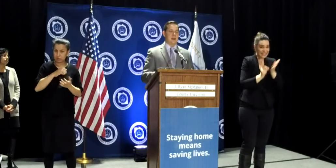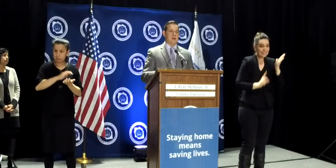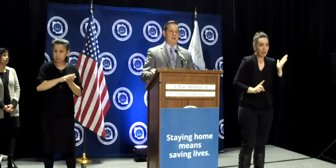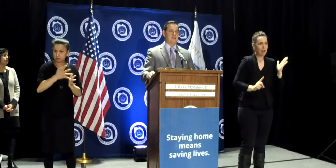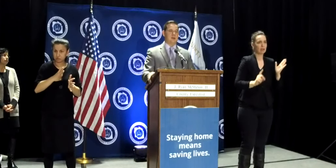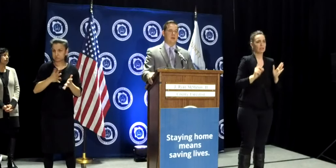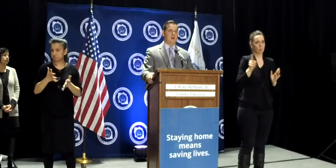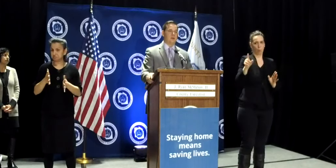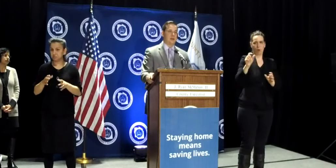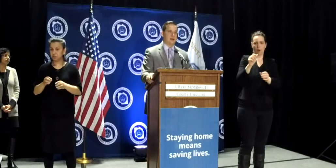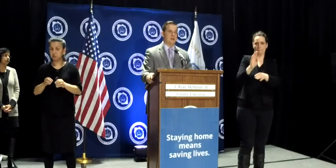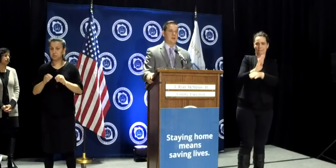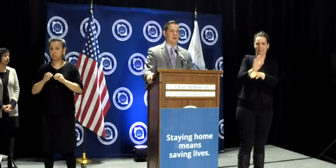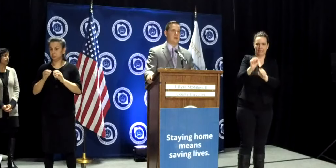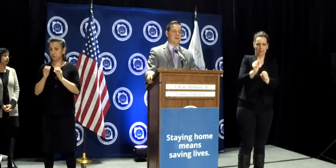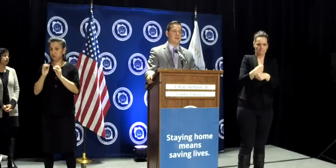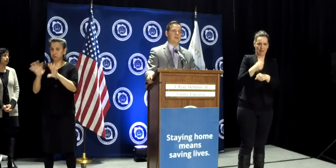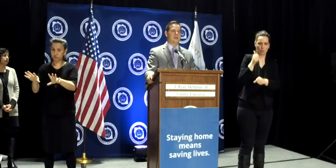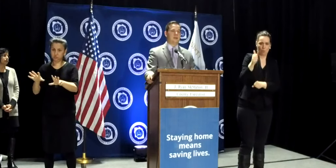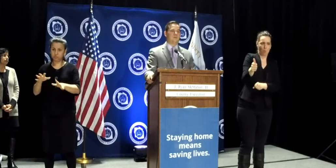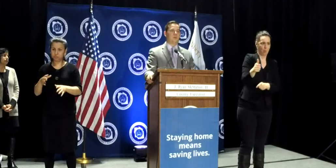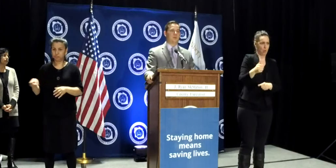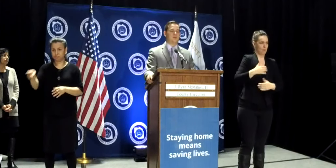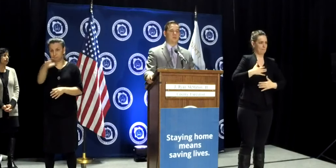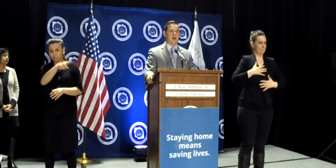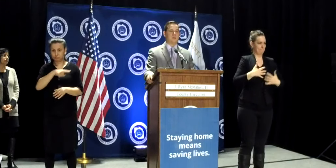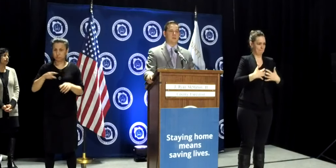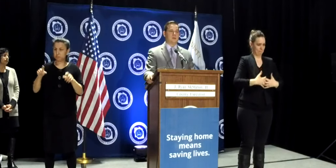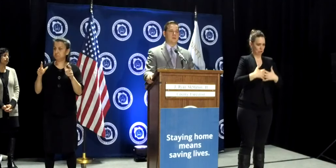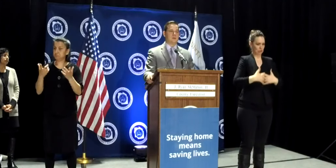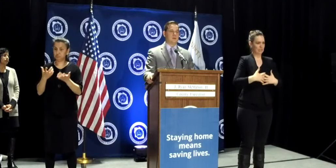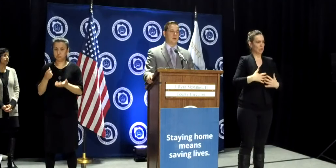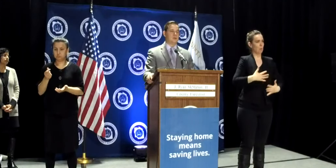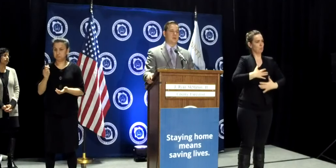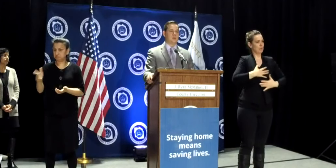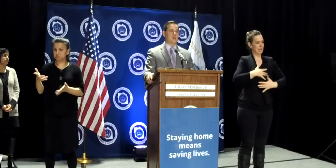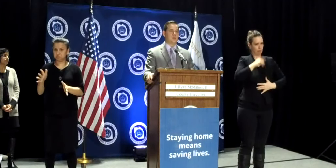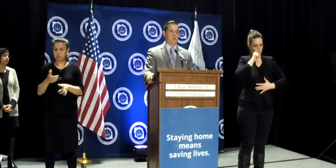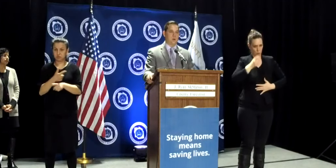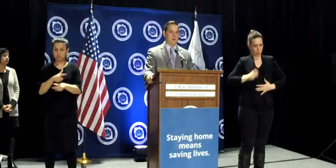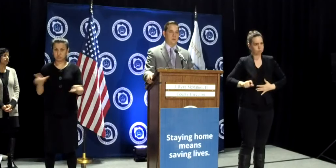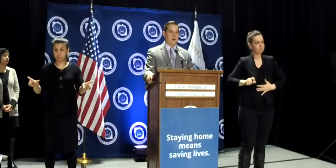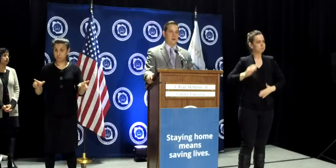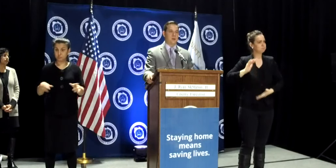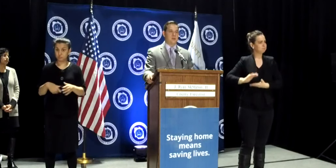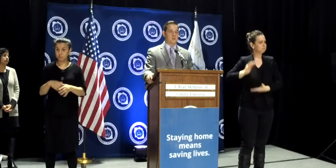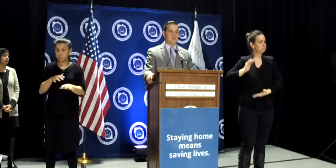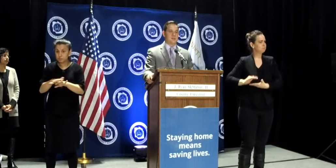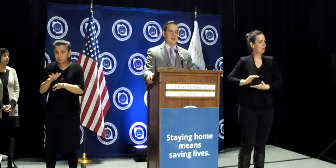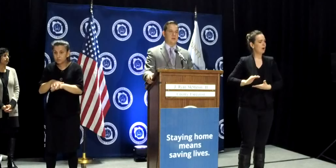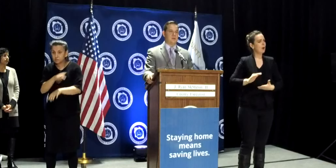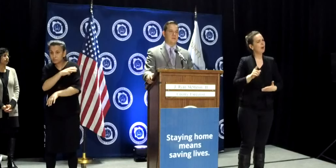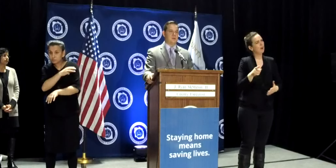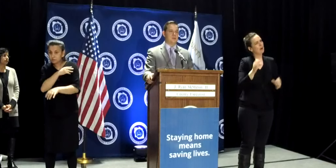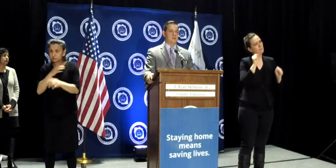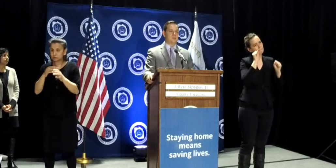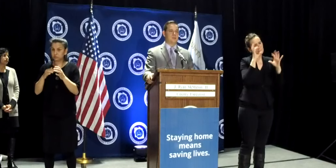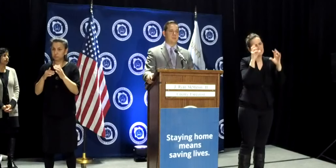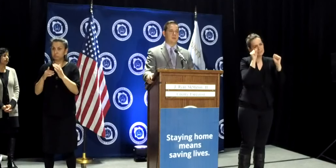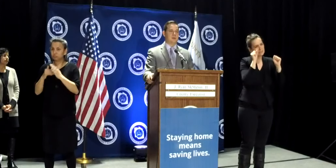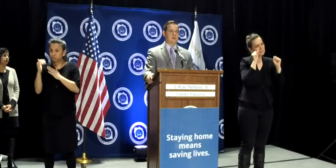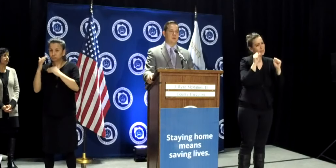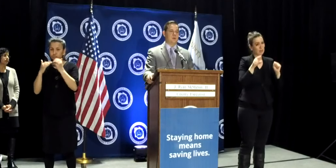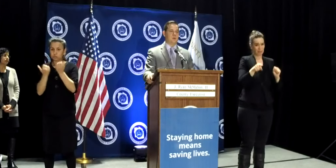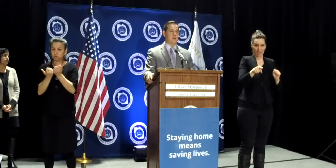the demand is there, that the need for these throughout the country and the world are there. So instead of